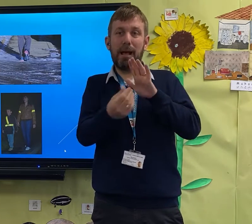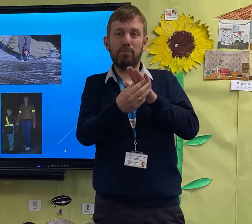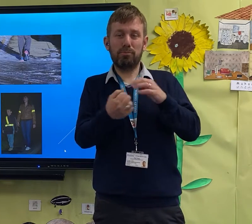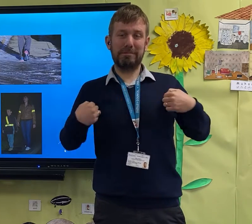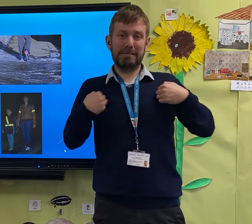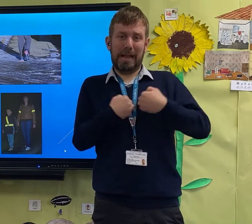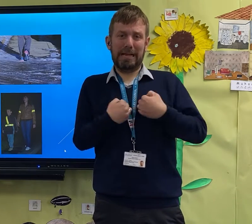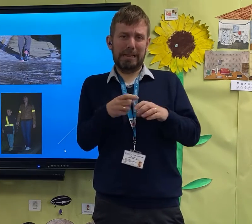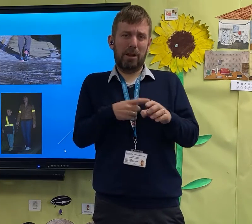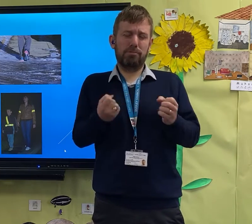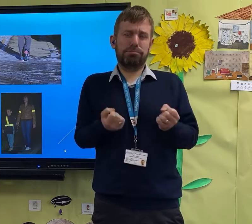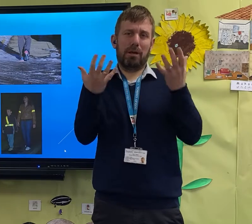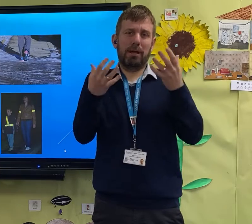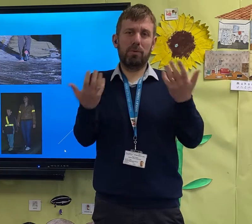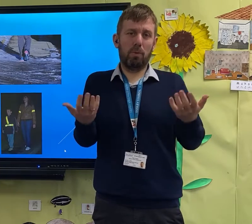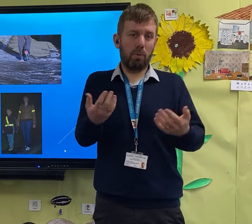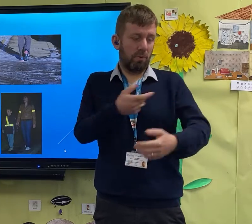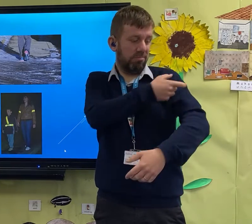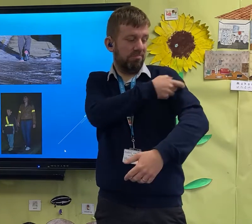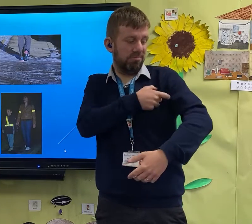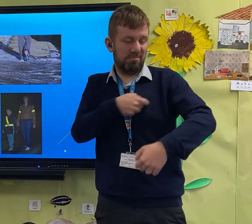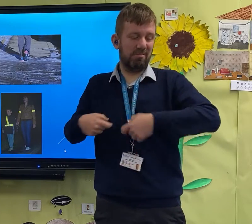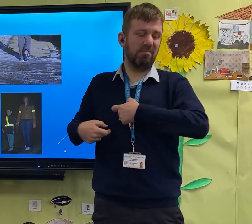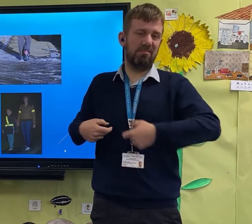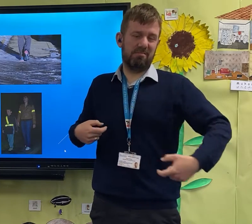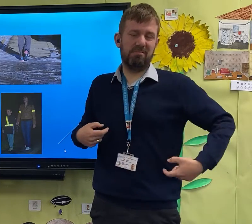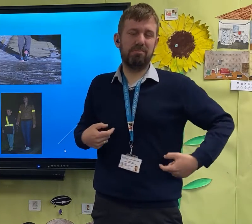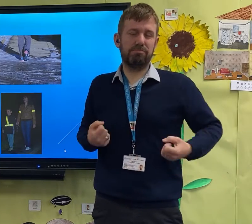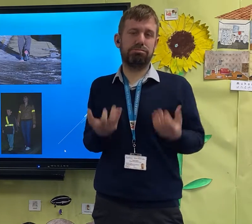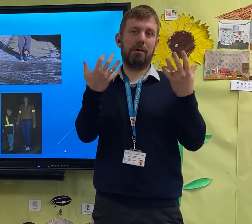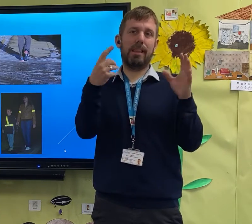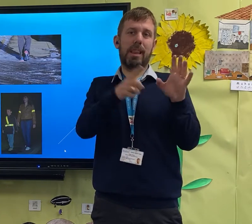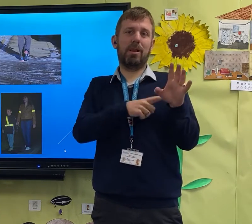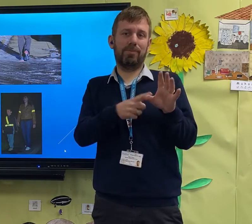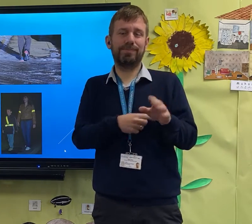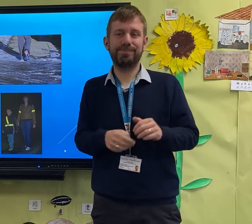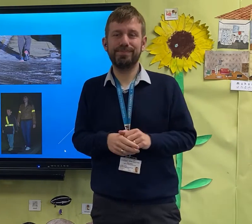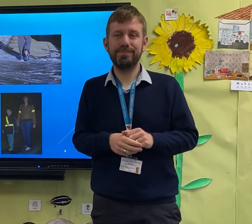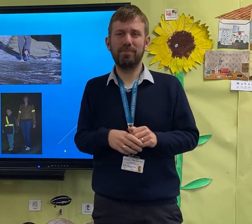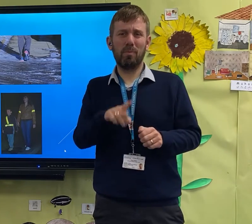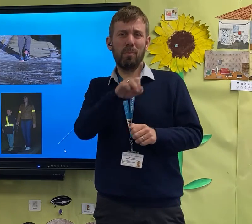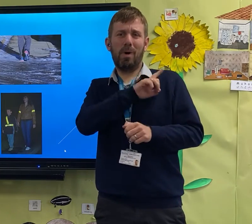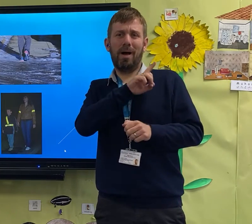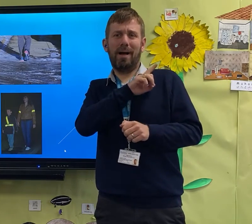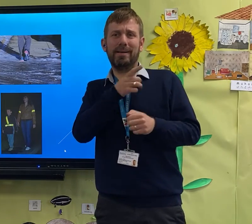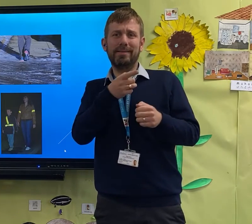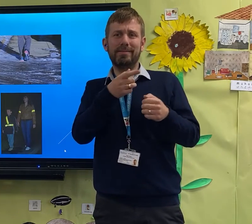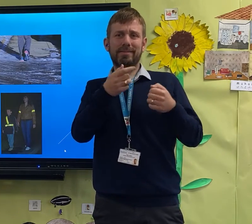jackets. Maybe a jacket or an armband or a sash that's bright yellow so that you can be